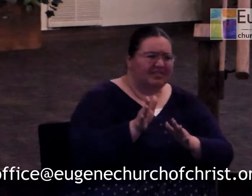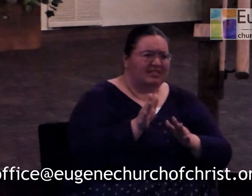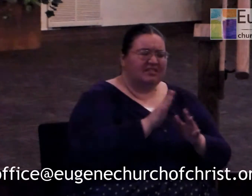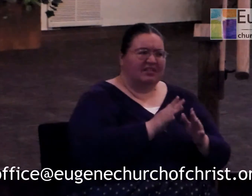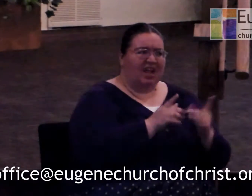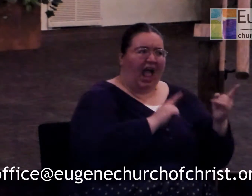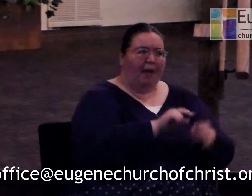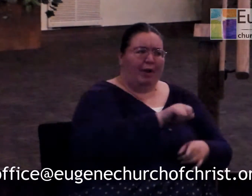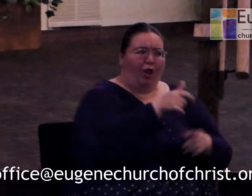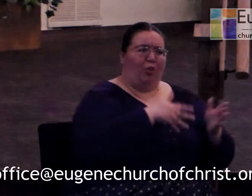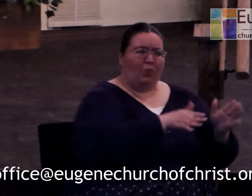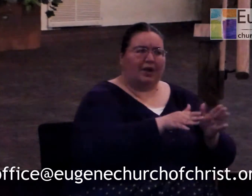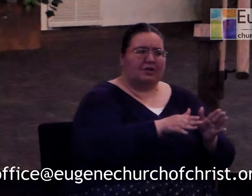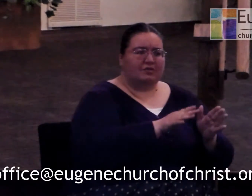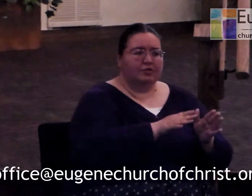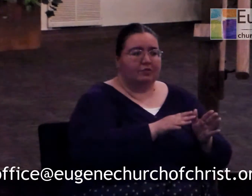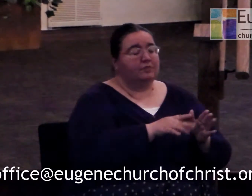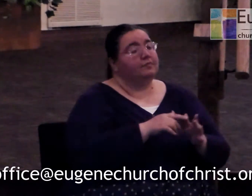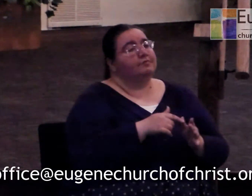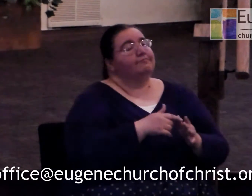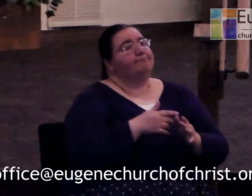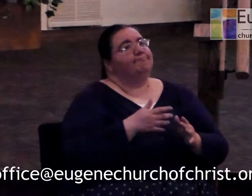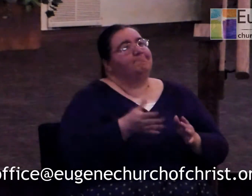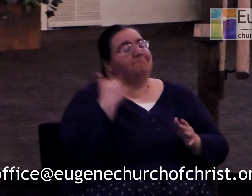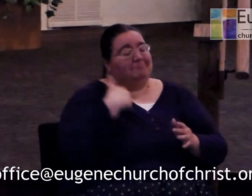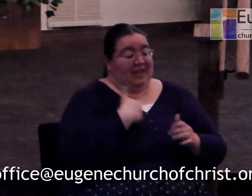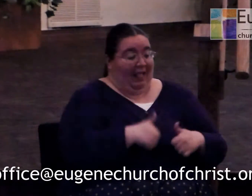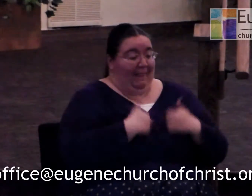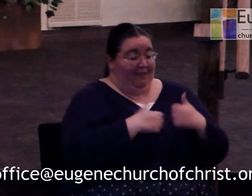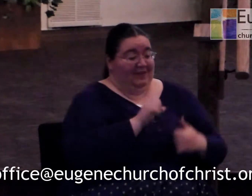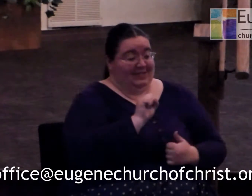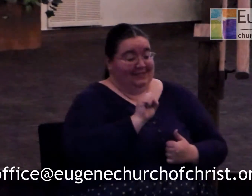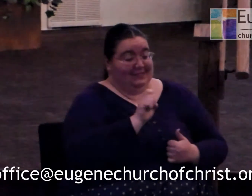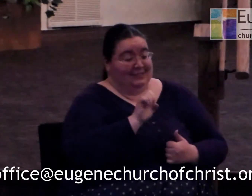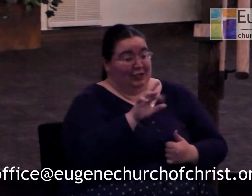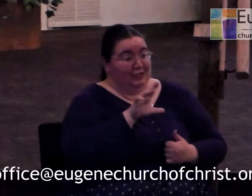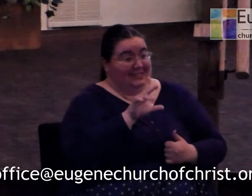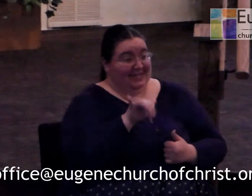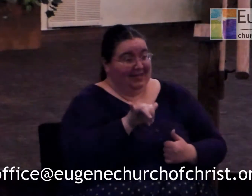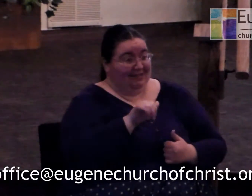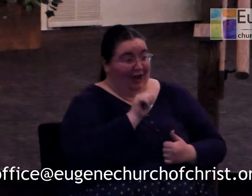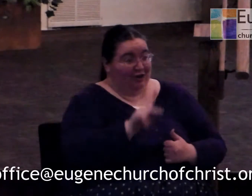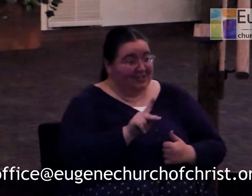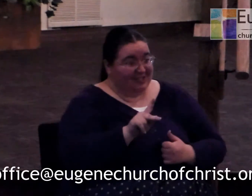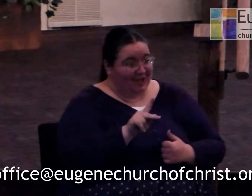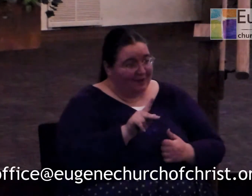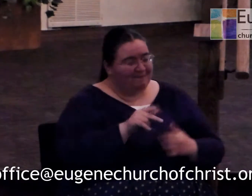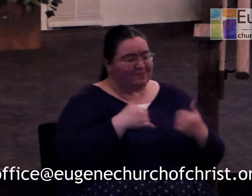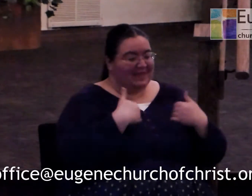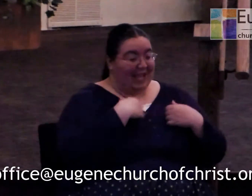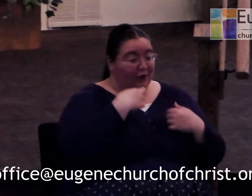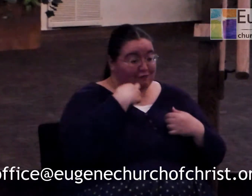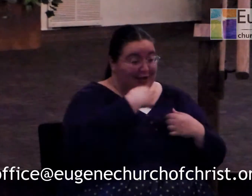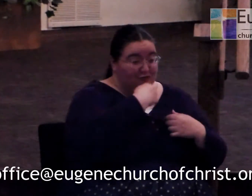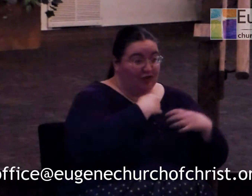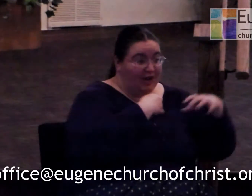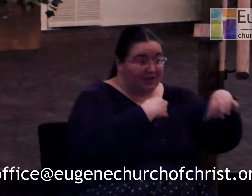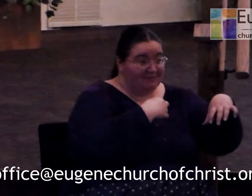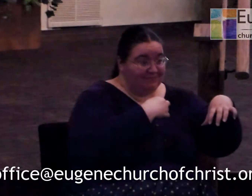When I lived in Searcy, there was a restaurant downtown on the square, right across from the courthouse, Bobby's Diner. And if you walked into Bobby's